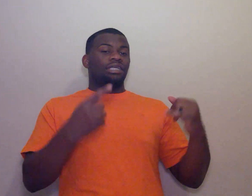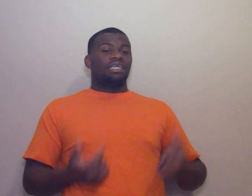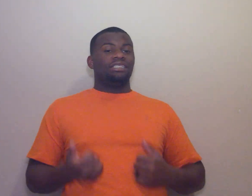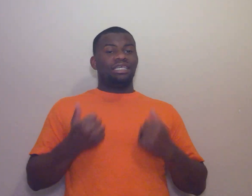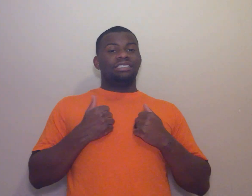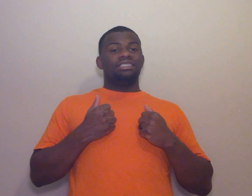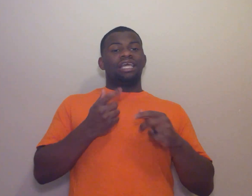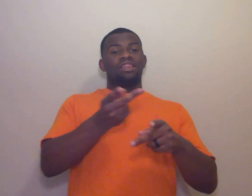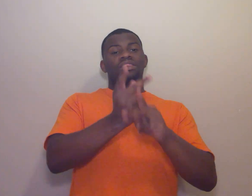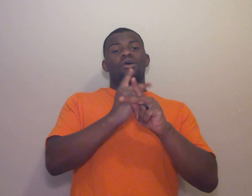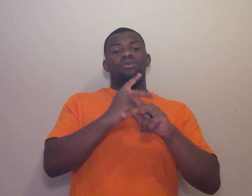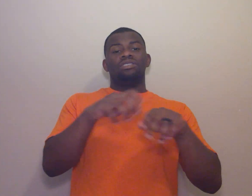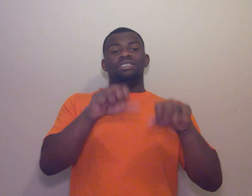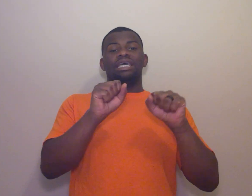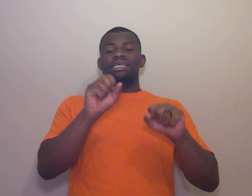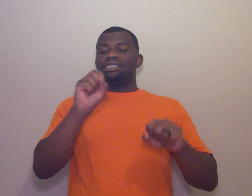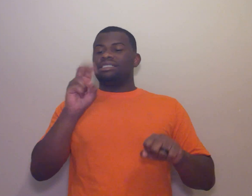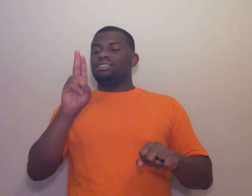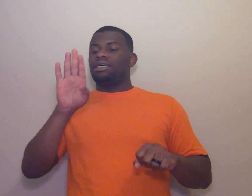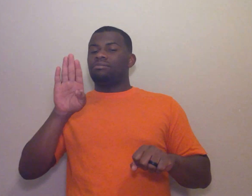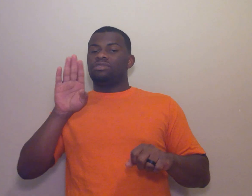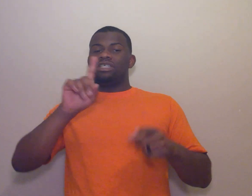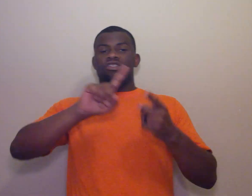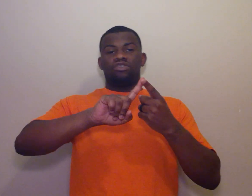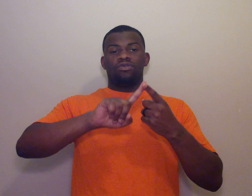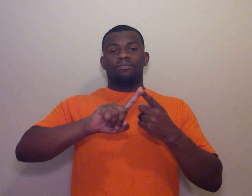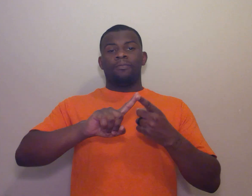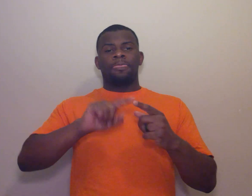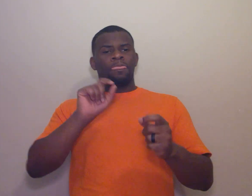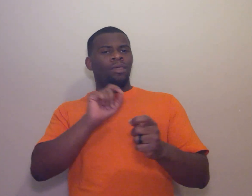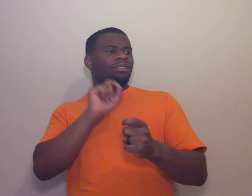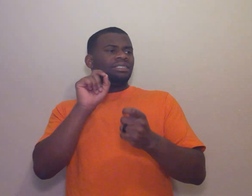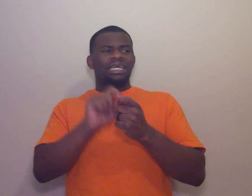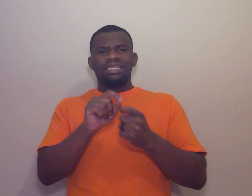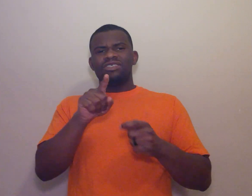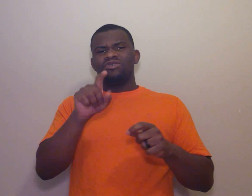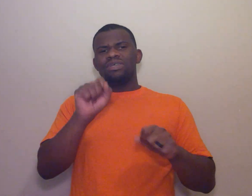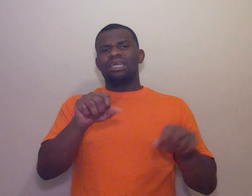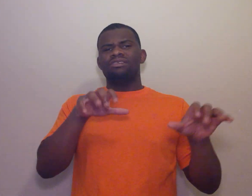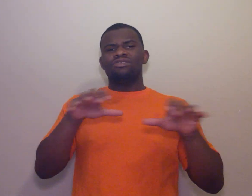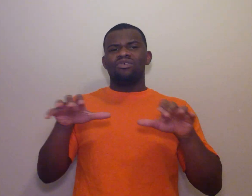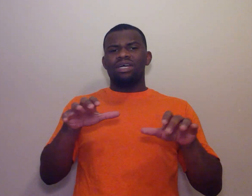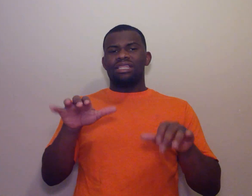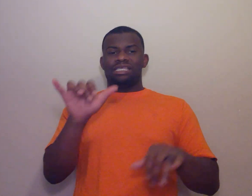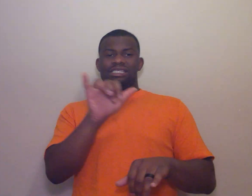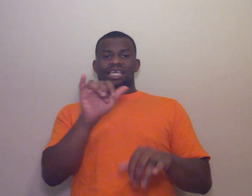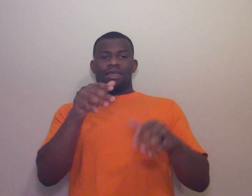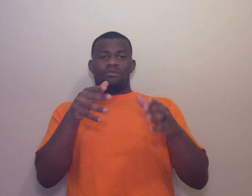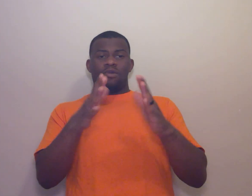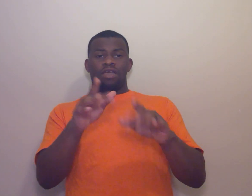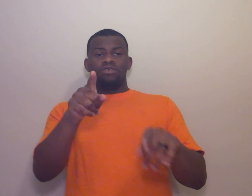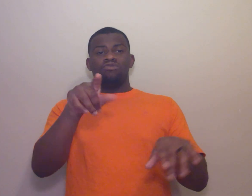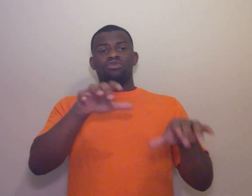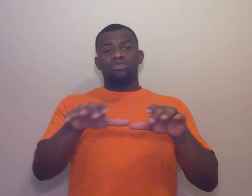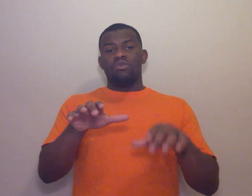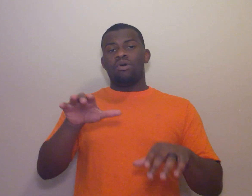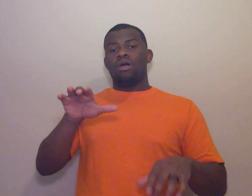with no money? Well, technically you can do it the same way you do a wholesale deal, which is after you get the property under contract,